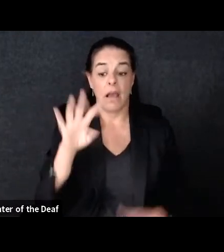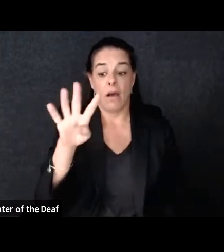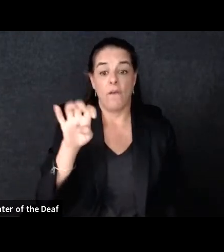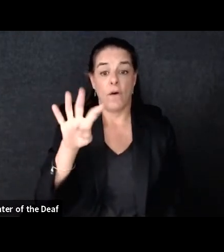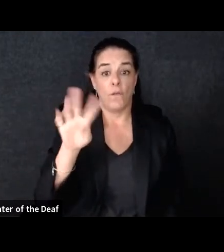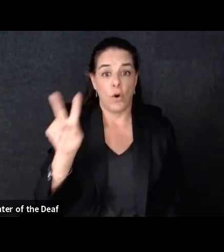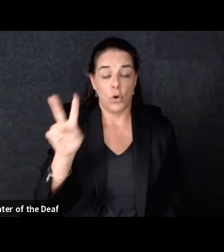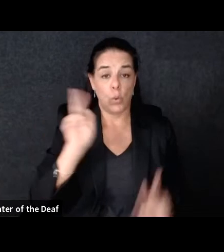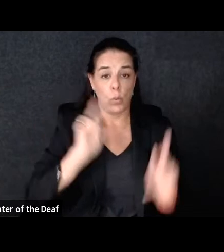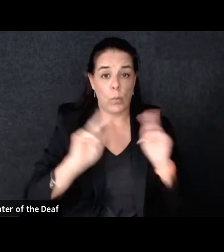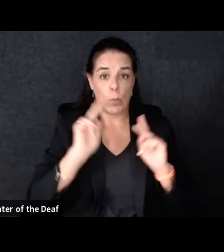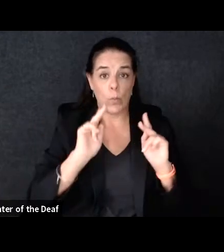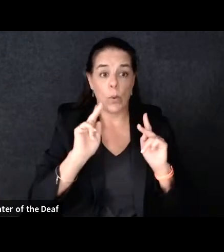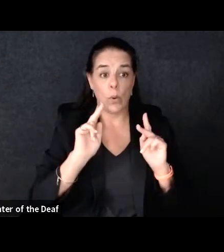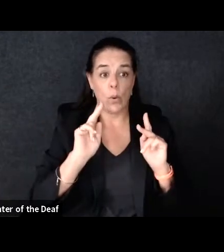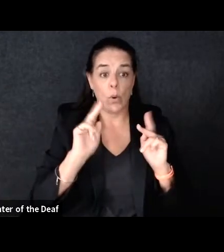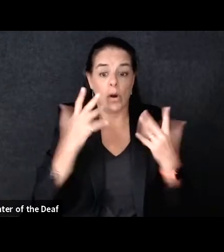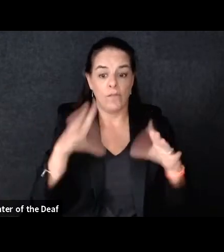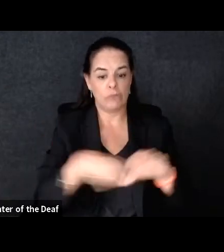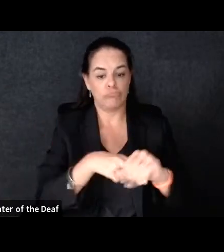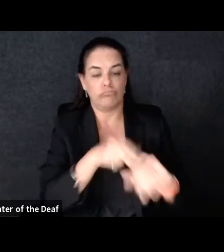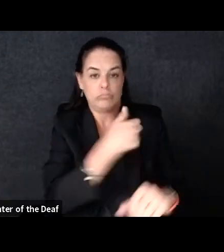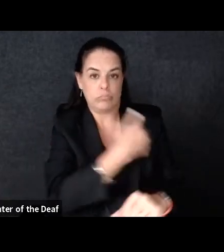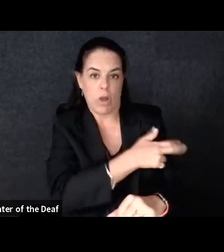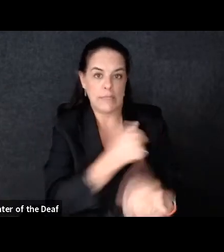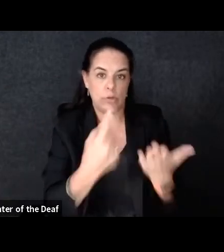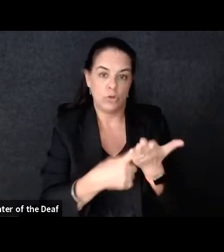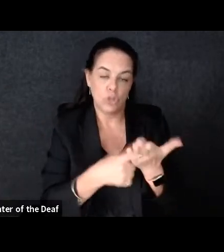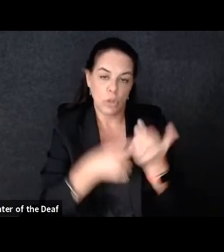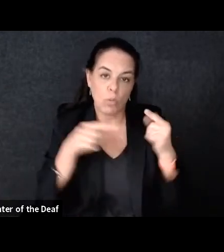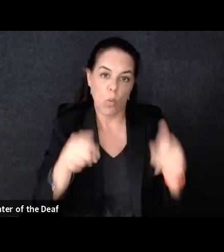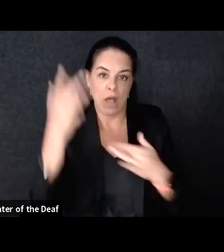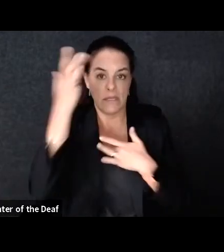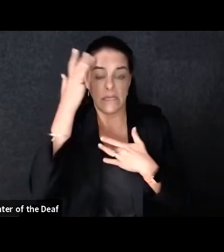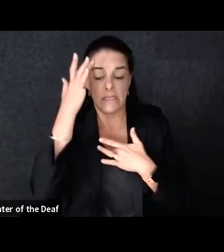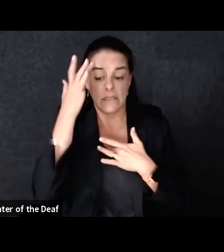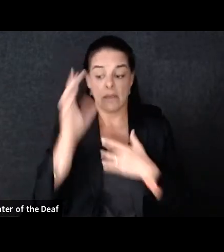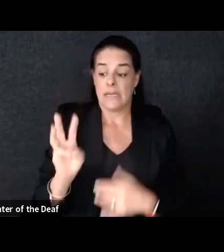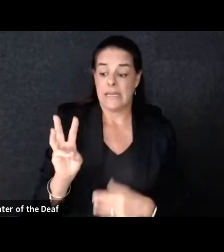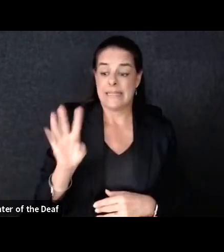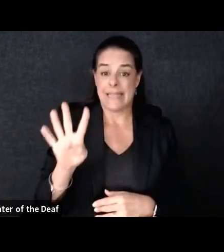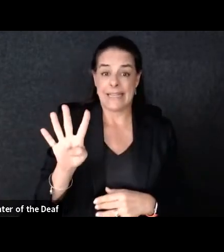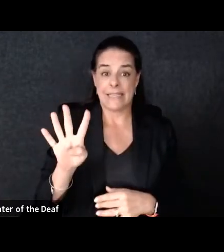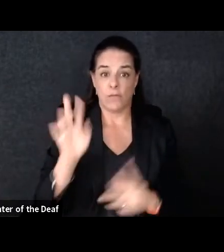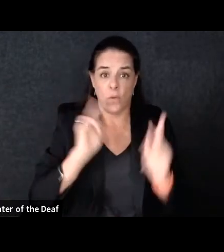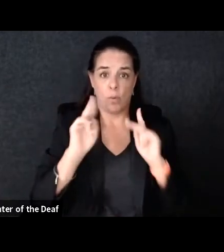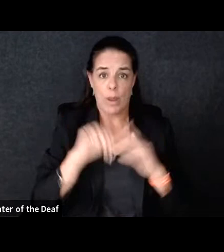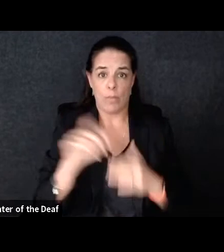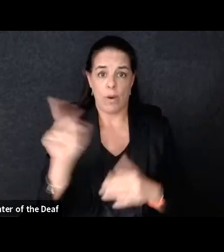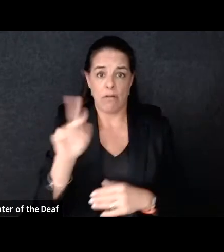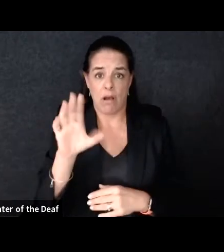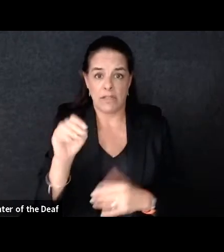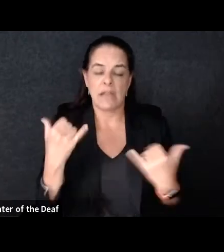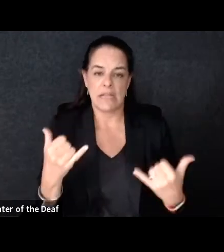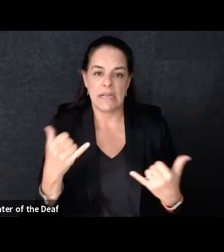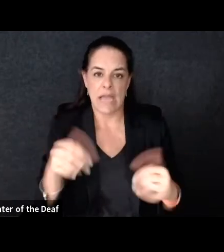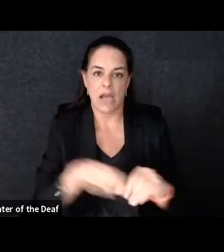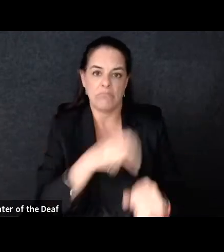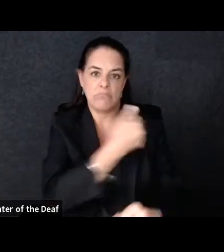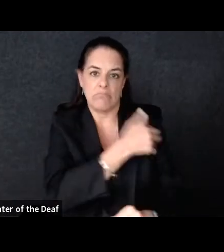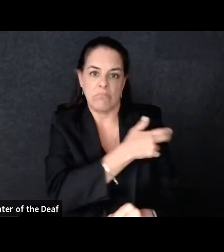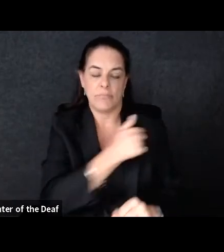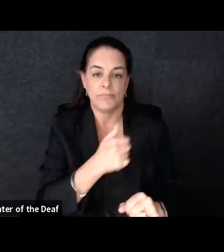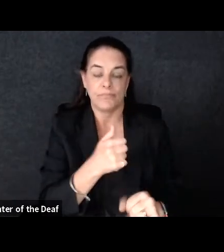442 individuals have been hospitalized at some point in their illness, and 64 Knox County residents are currently hospitalized.